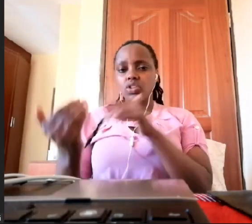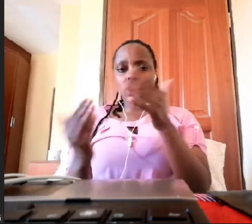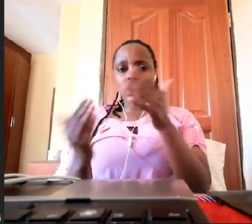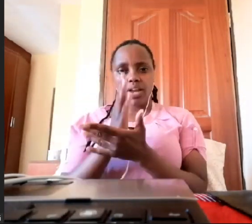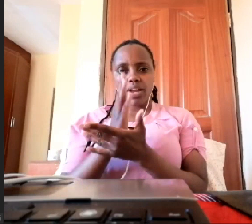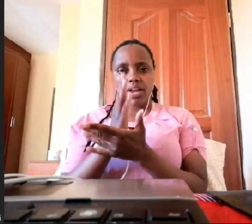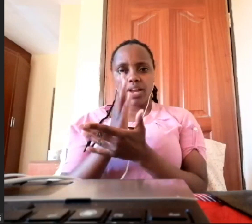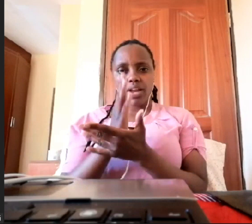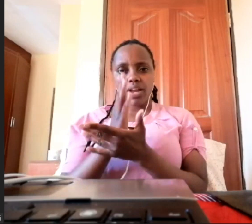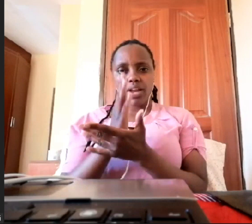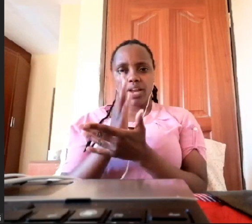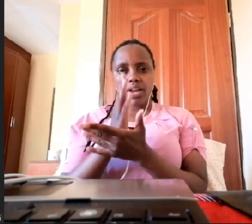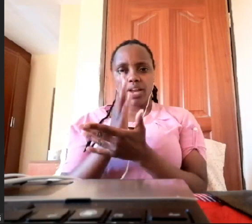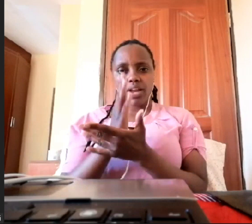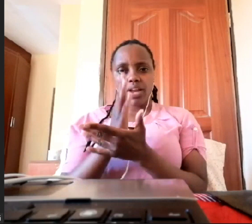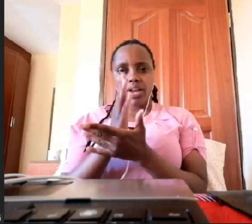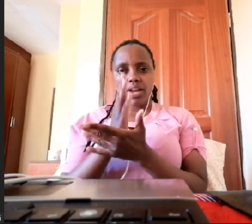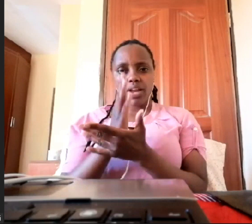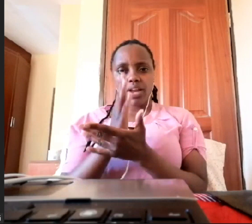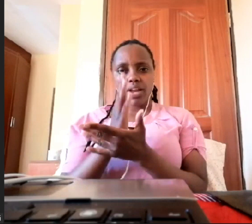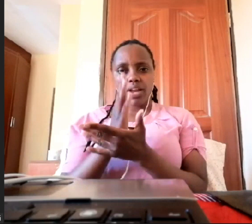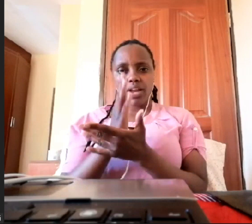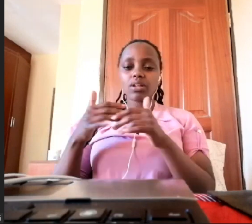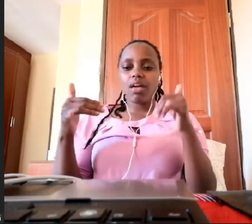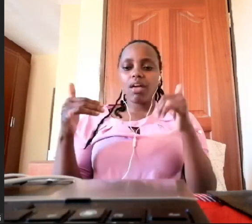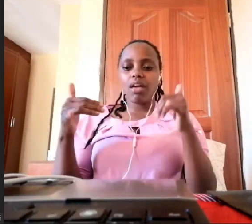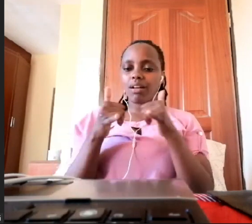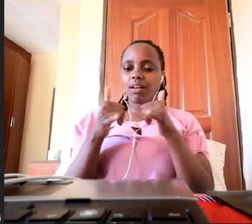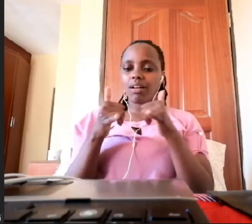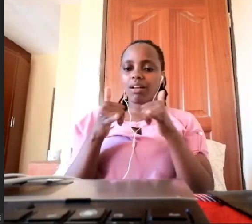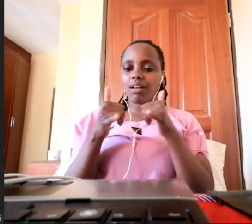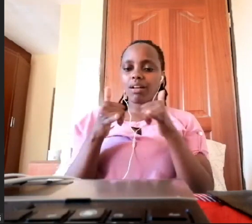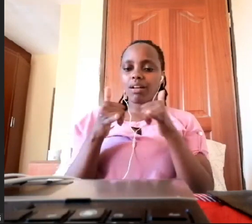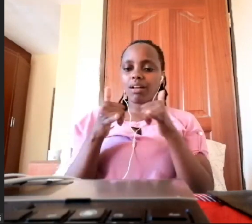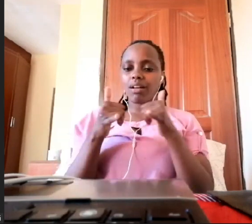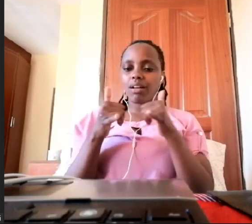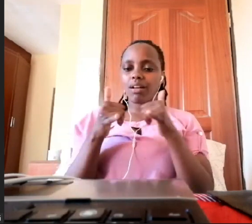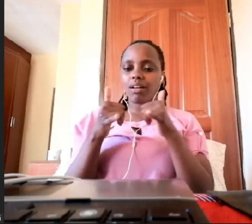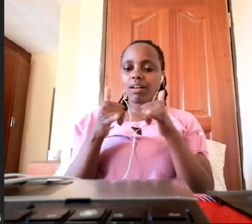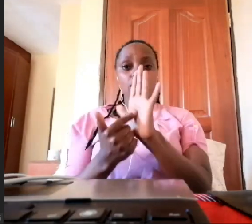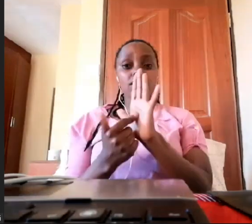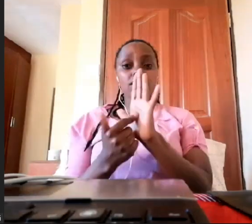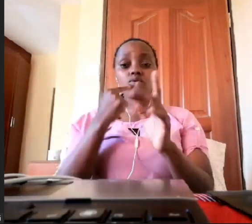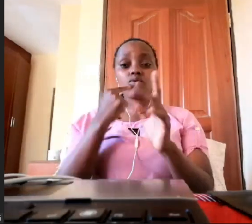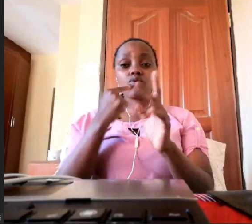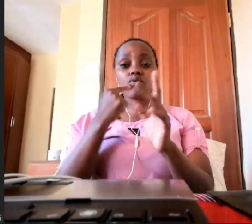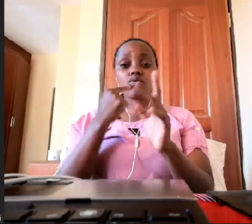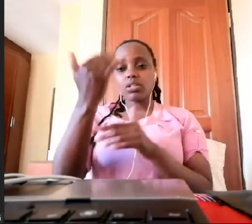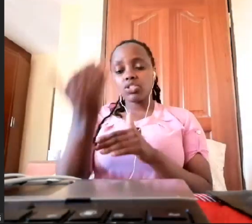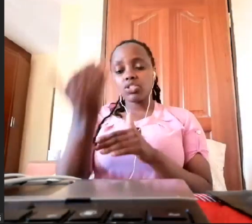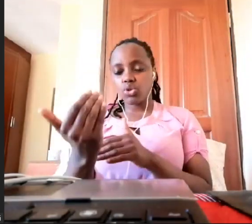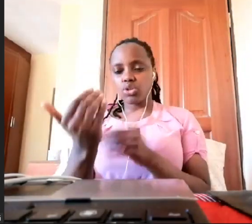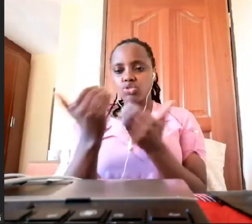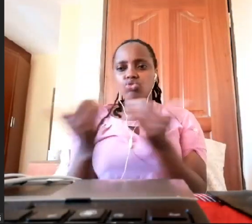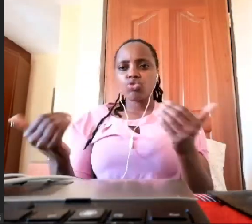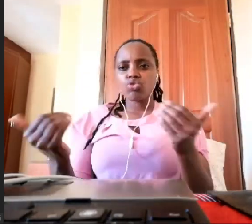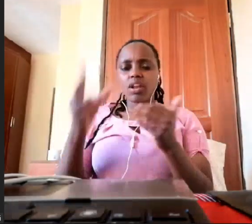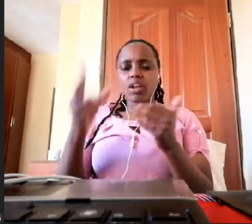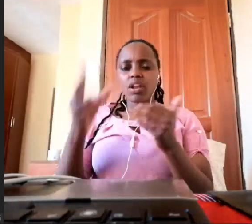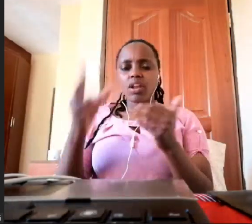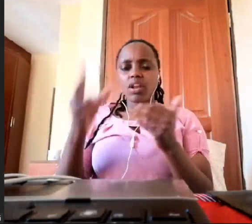And generally, we spoke about the gaps that existed. For example, when you talk about child education, like in our